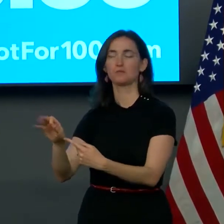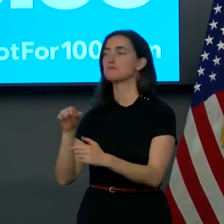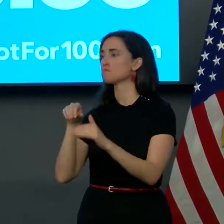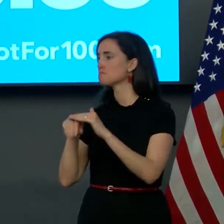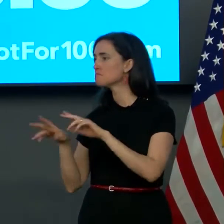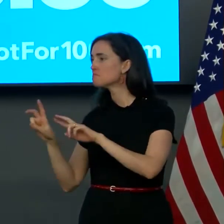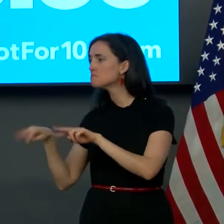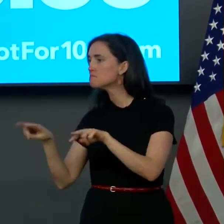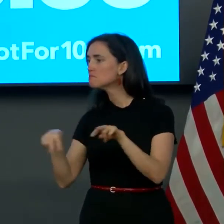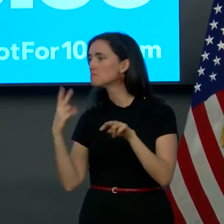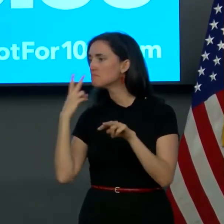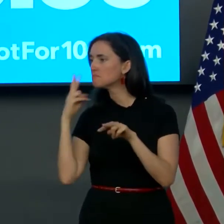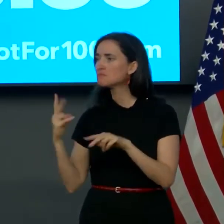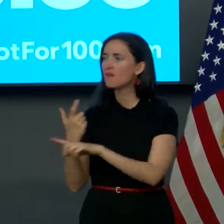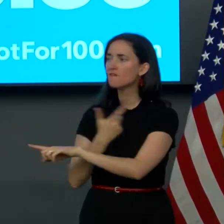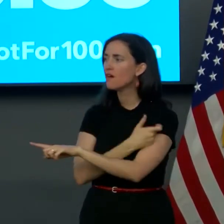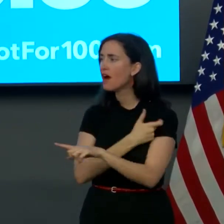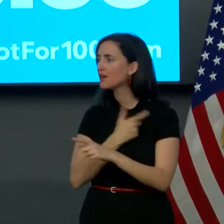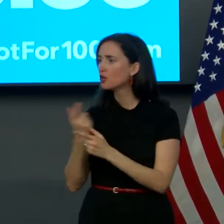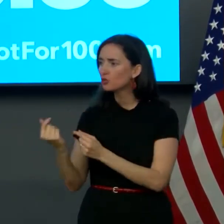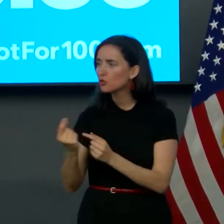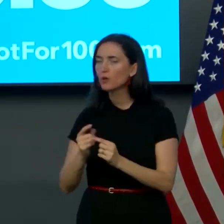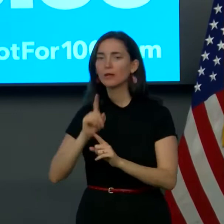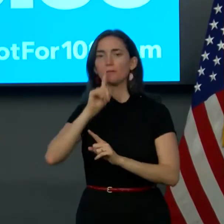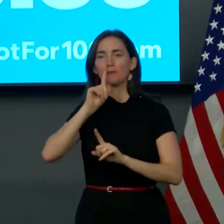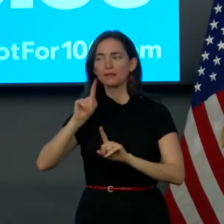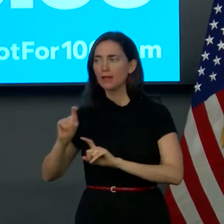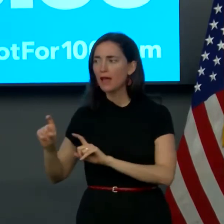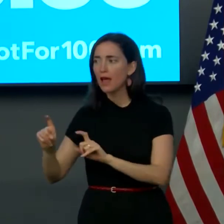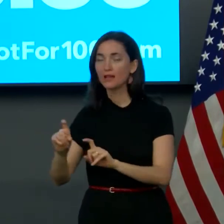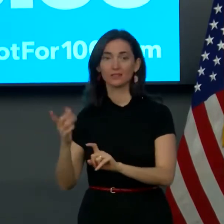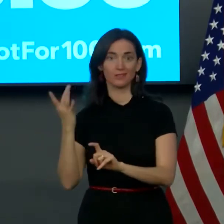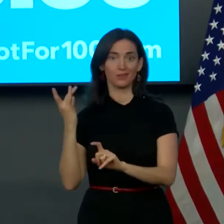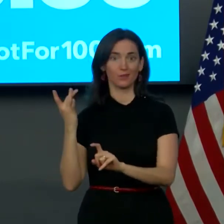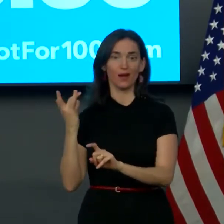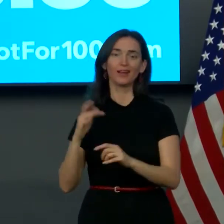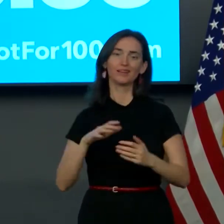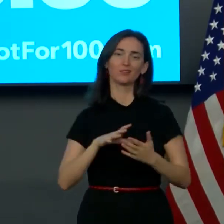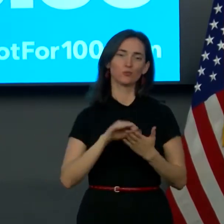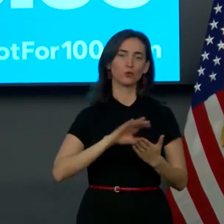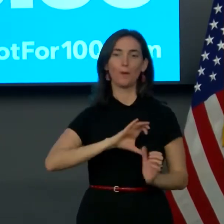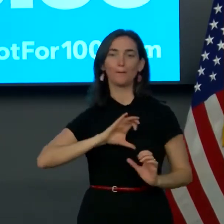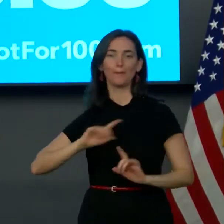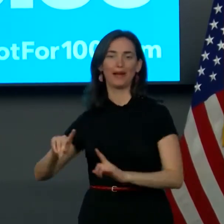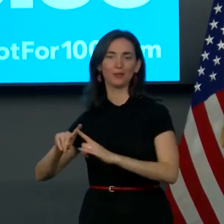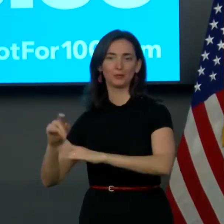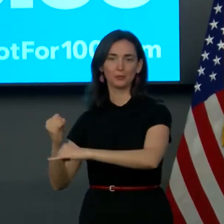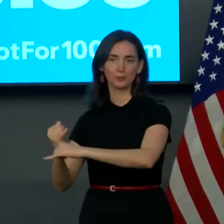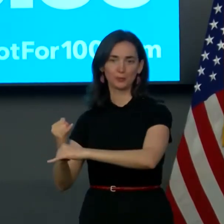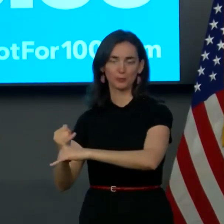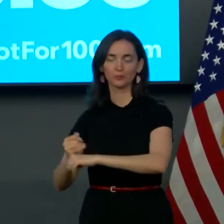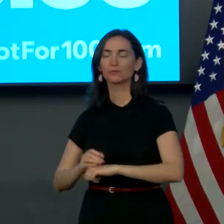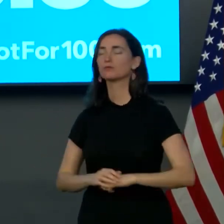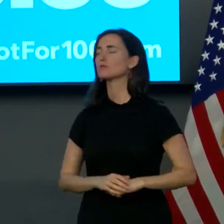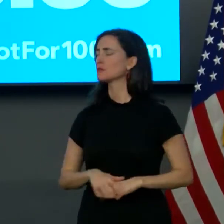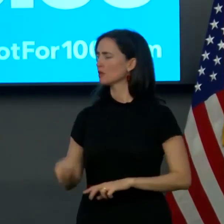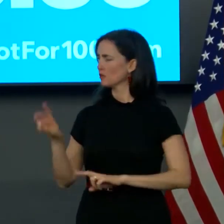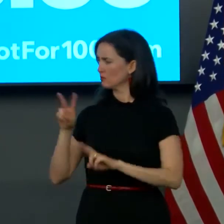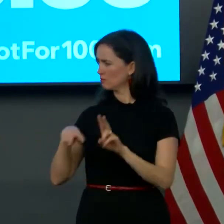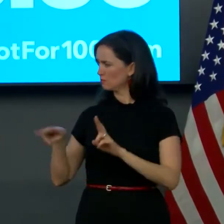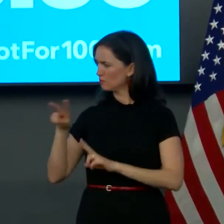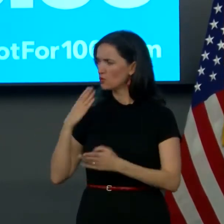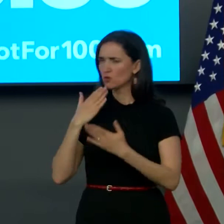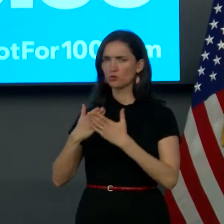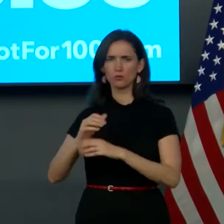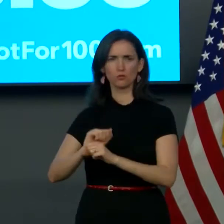efforts and also testing efforts as students begin to return to campus. Was very pleased with the really good work that I saw